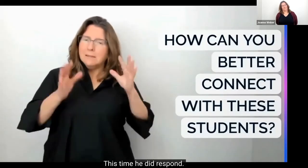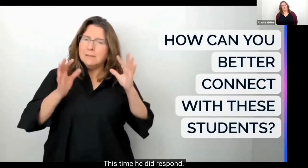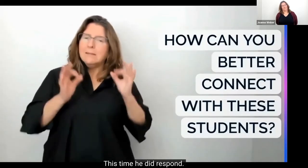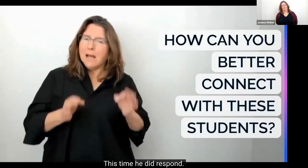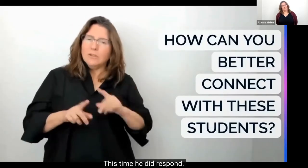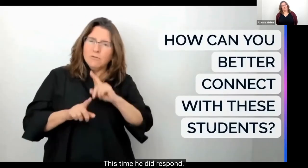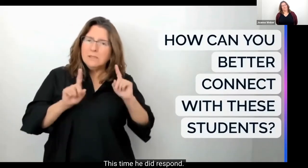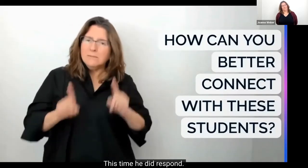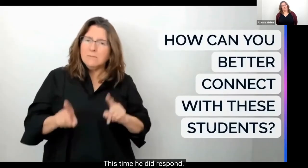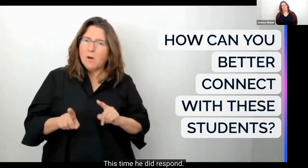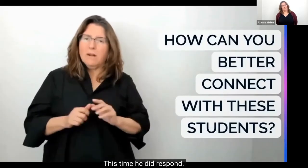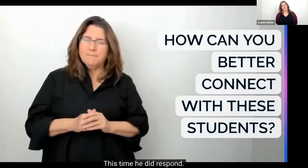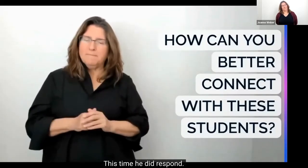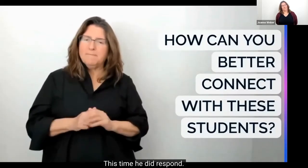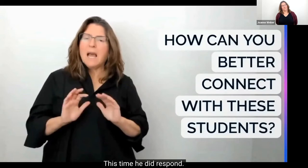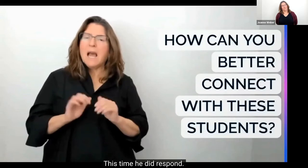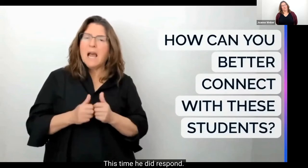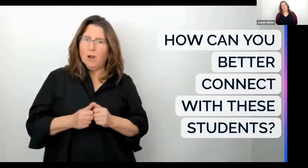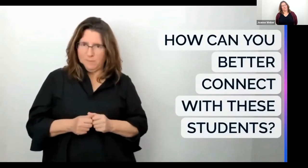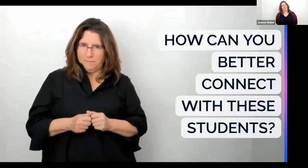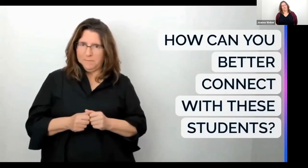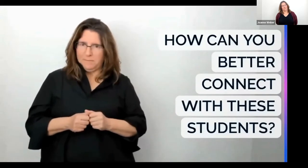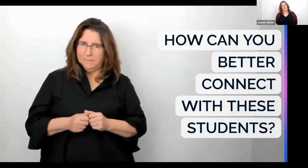This time he did respond.